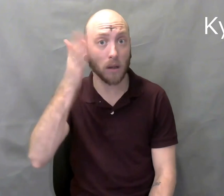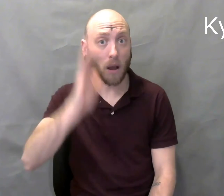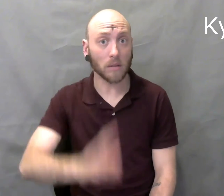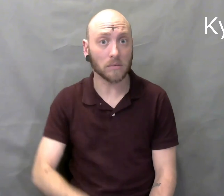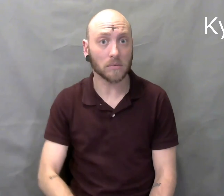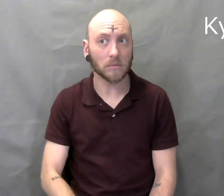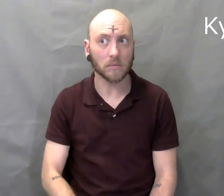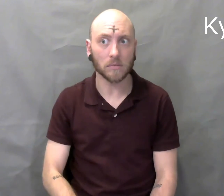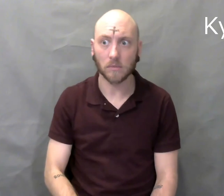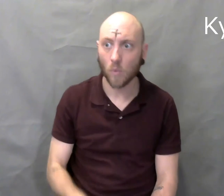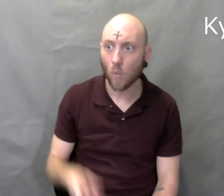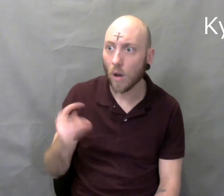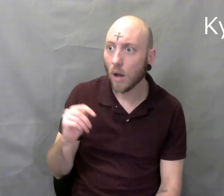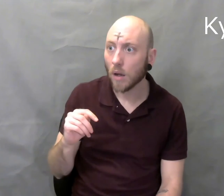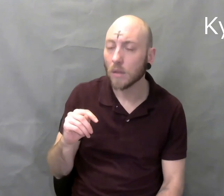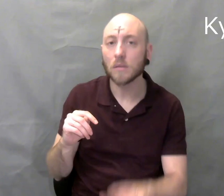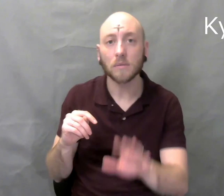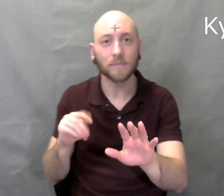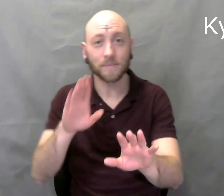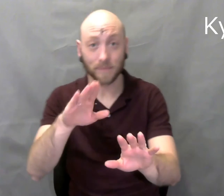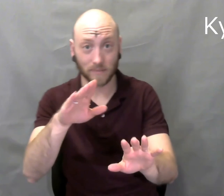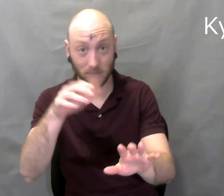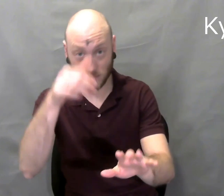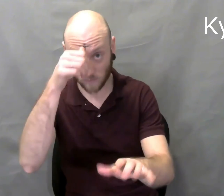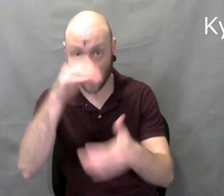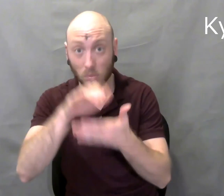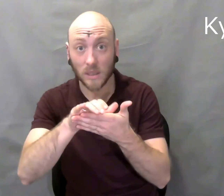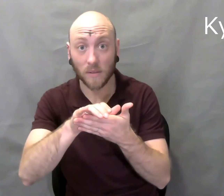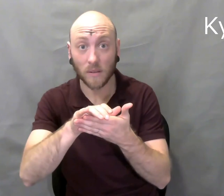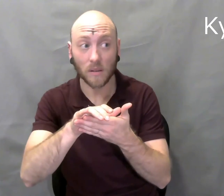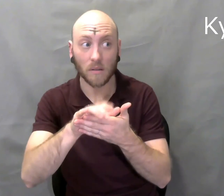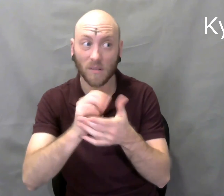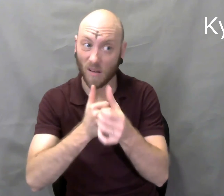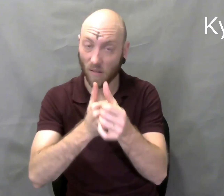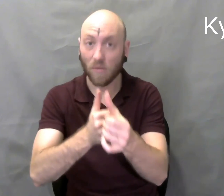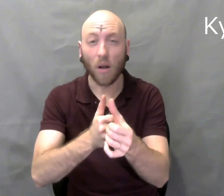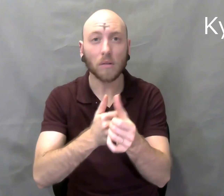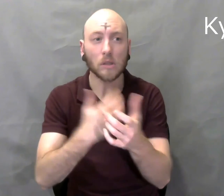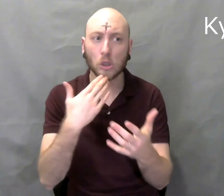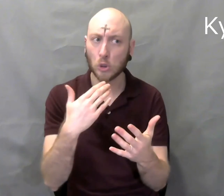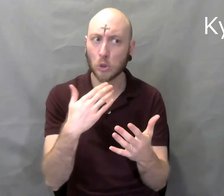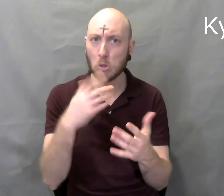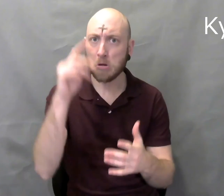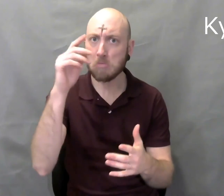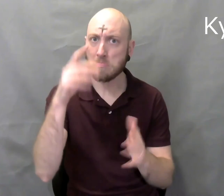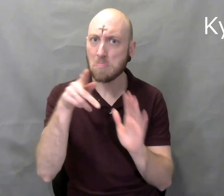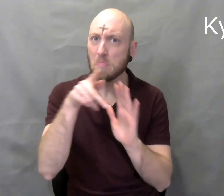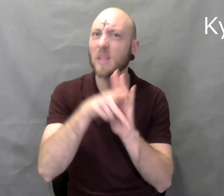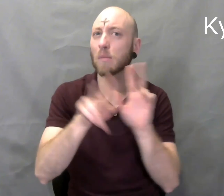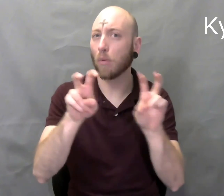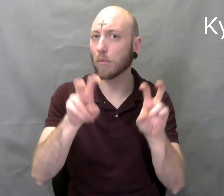I mean, he simply said, Kyle, do you believe in principles? And I was like, well, yeah. And he was like, okay,